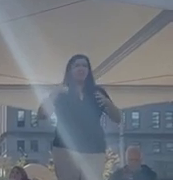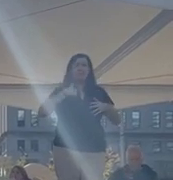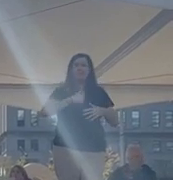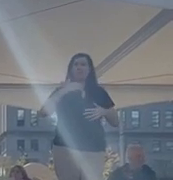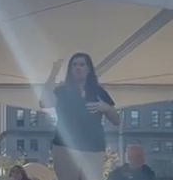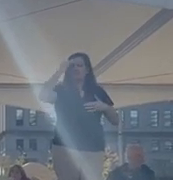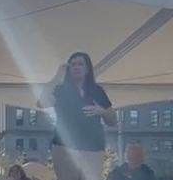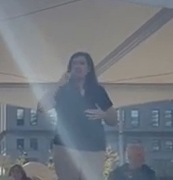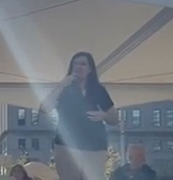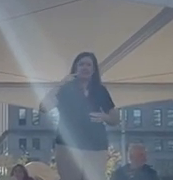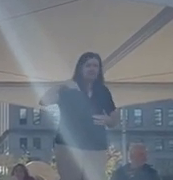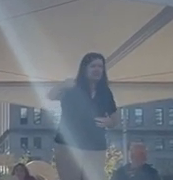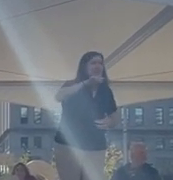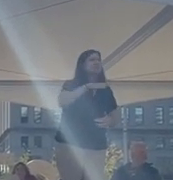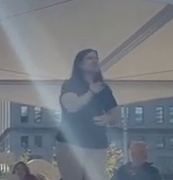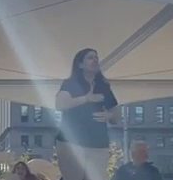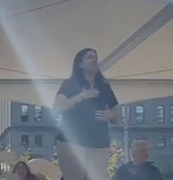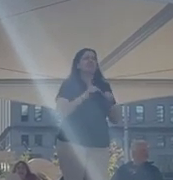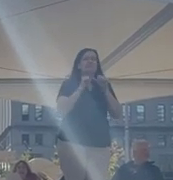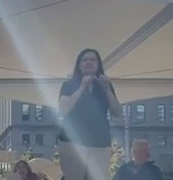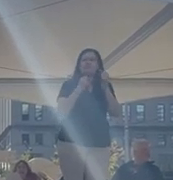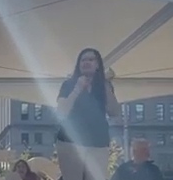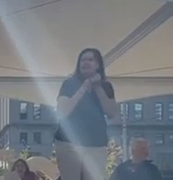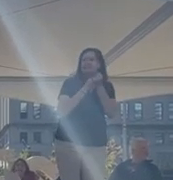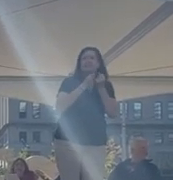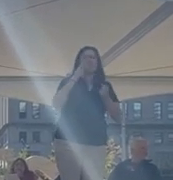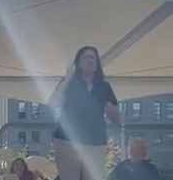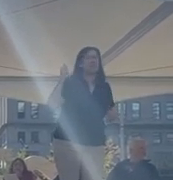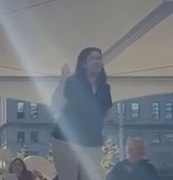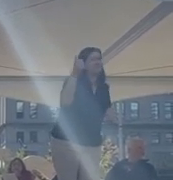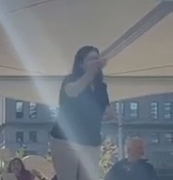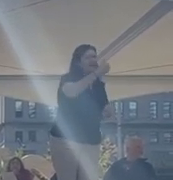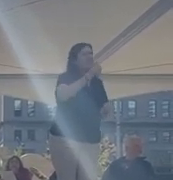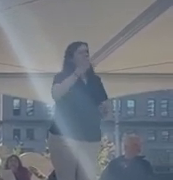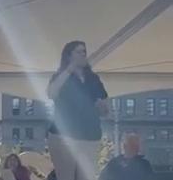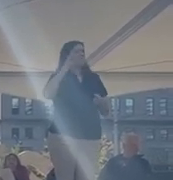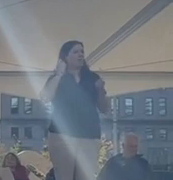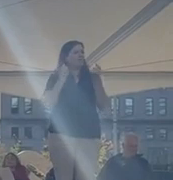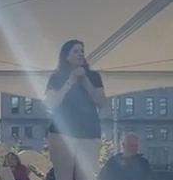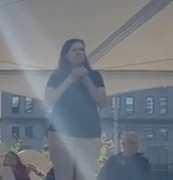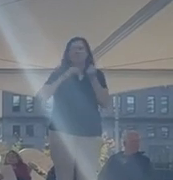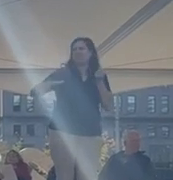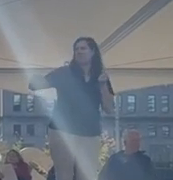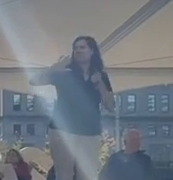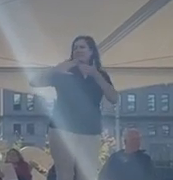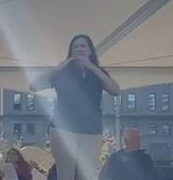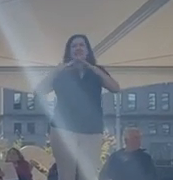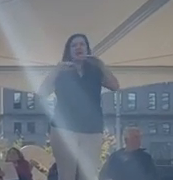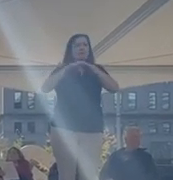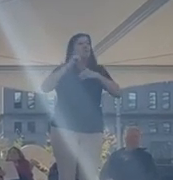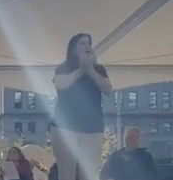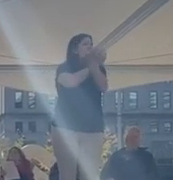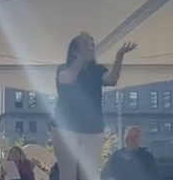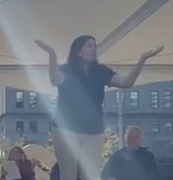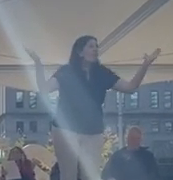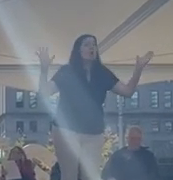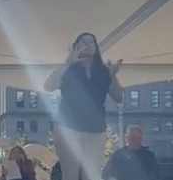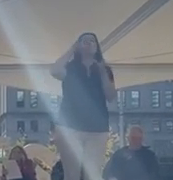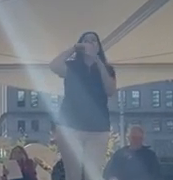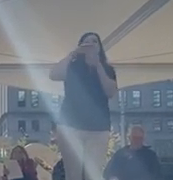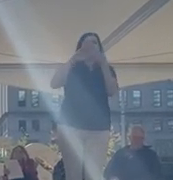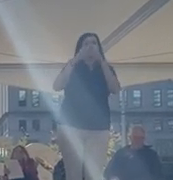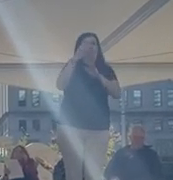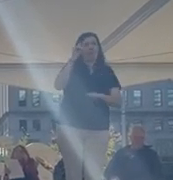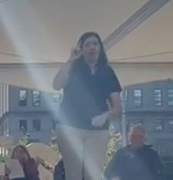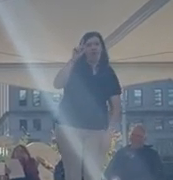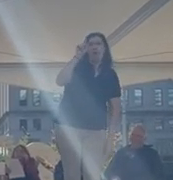city. We need you to keep your advocating for this city to be accessible for all. That's including City Hall down